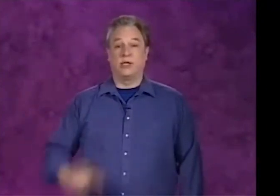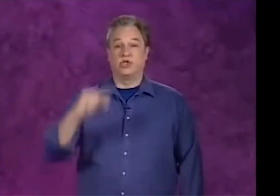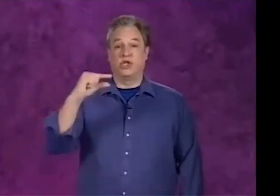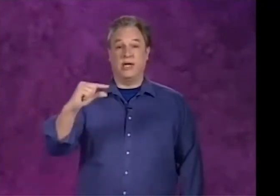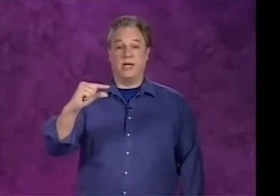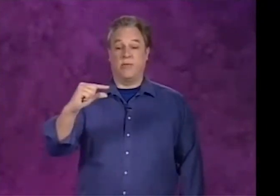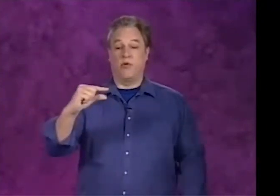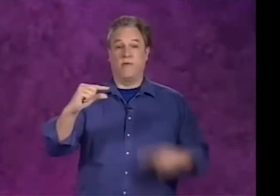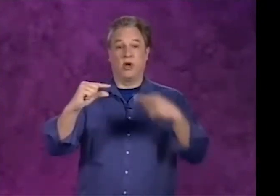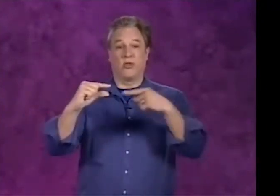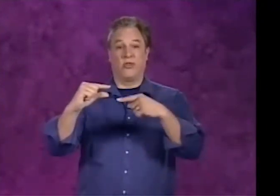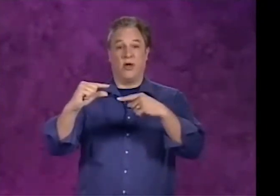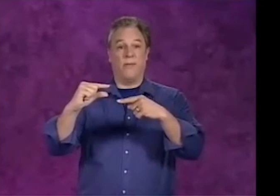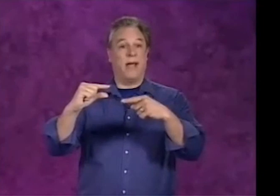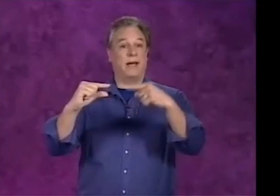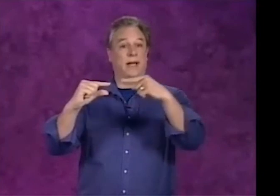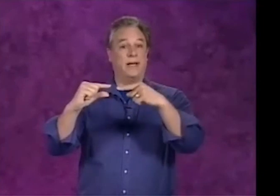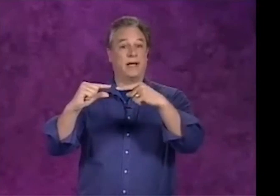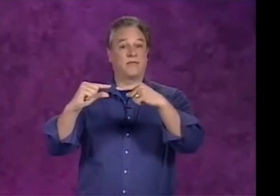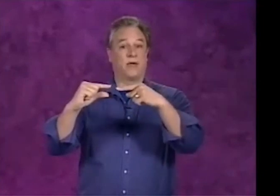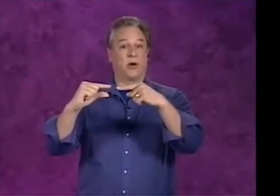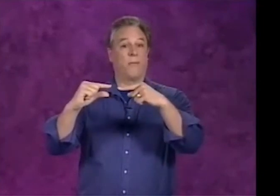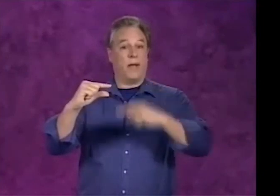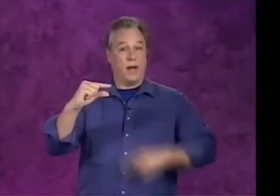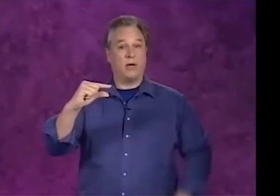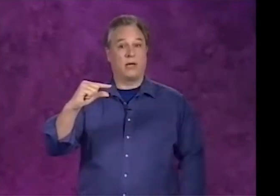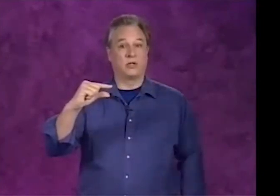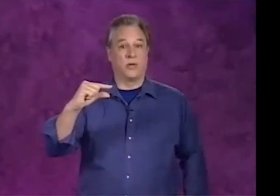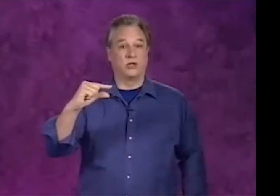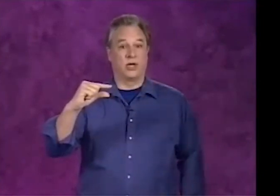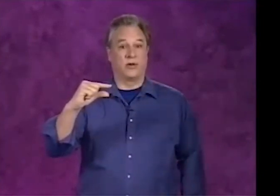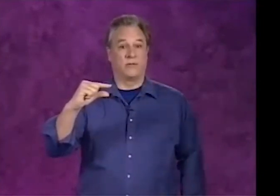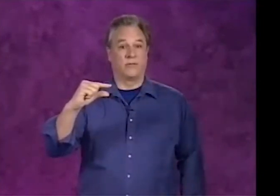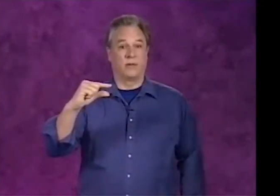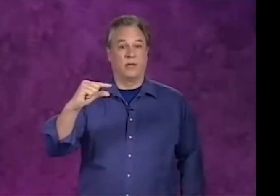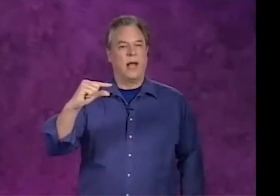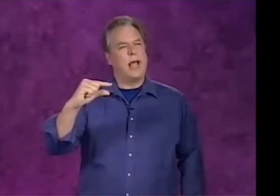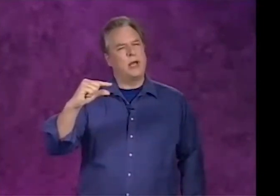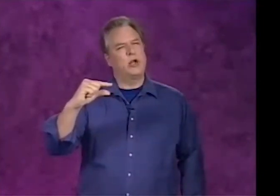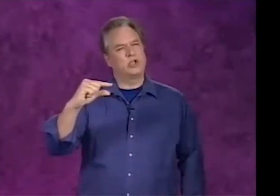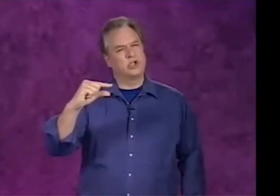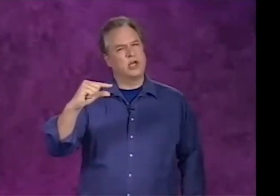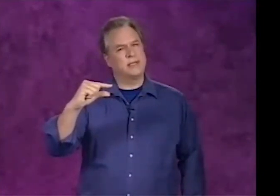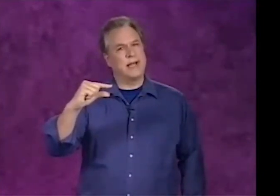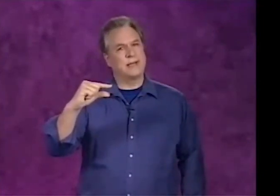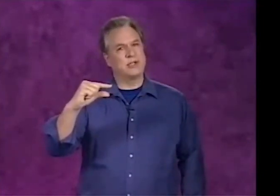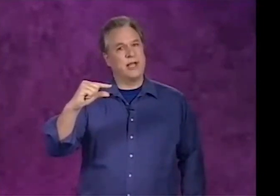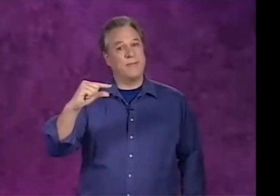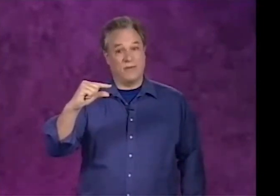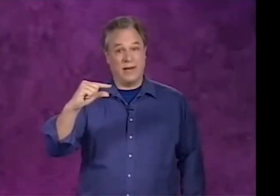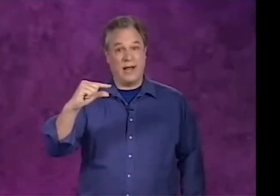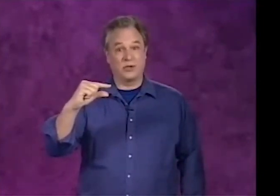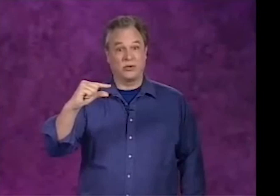your thumb and index finger parallel to each other. It looks just like the shape of the natural gesture for a little